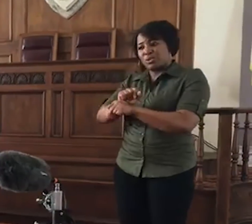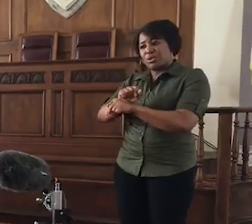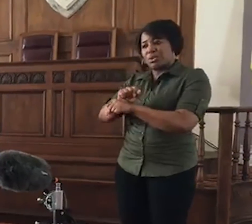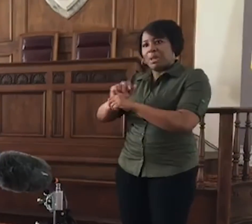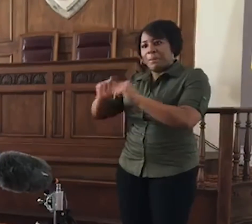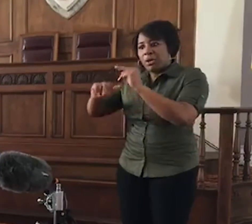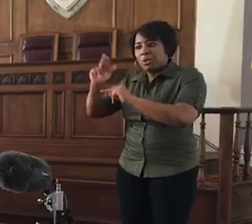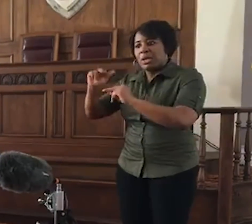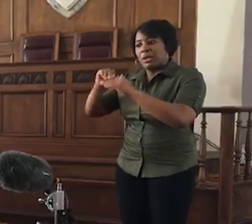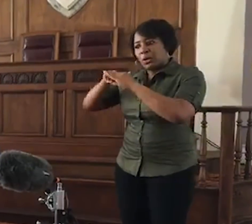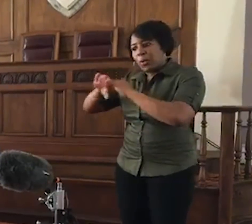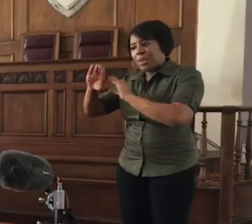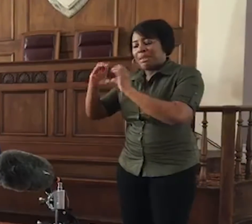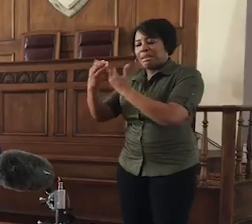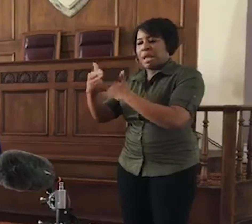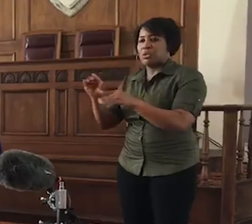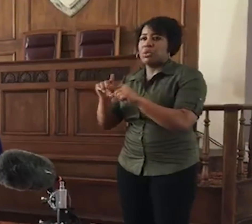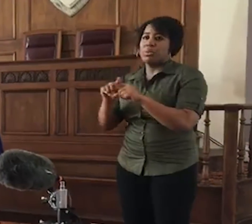can occur.